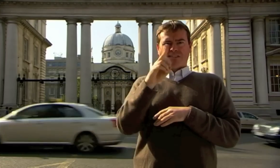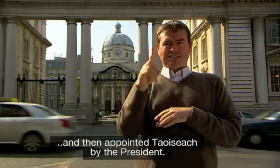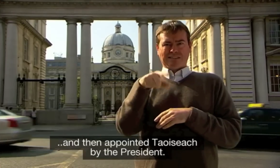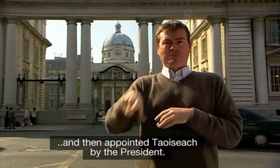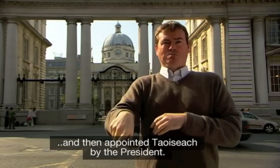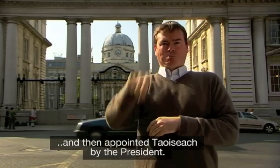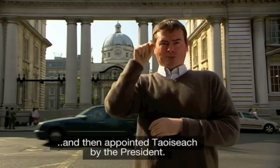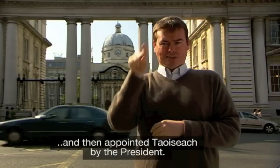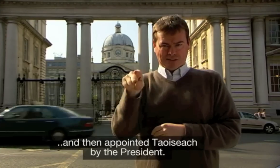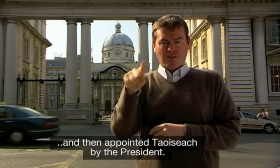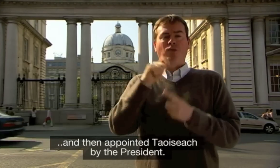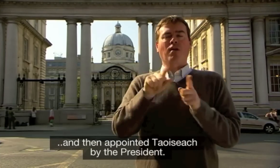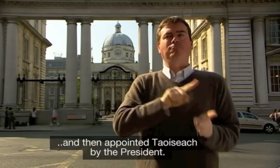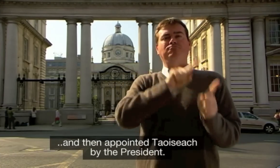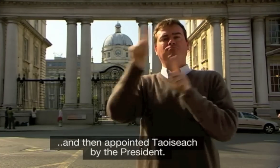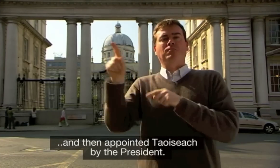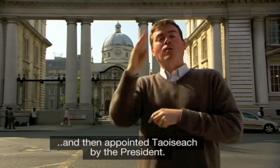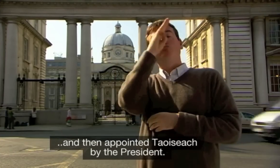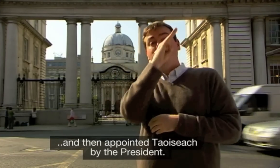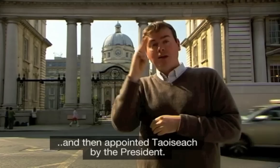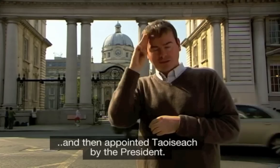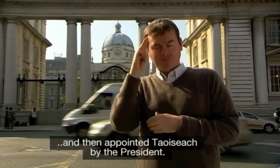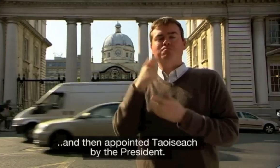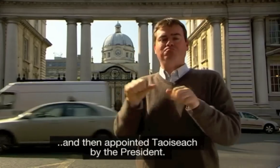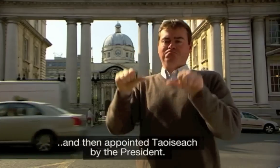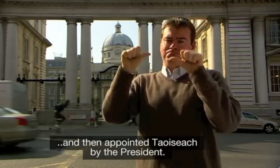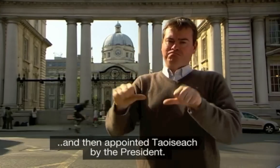and then appointed Taoiseach by the President.